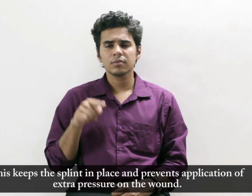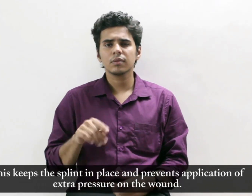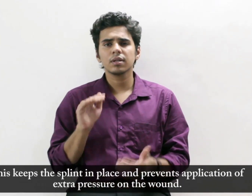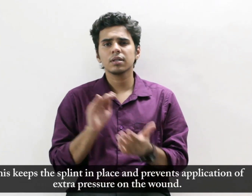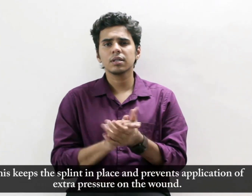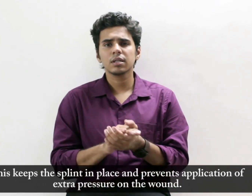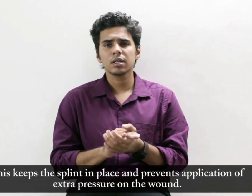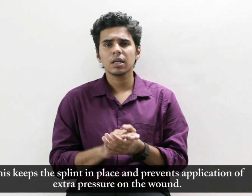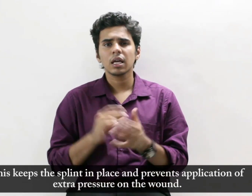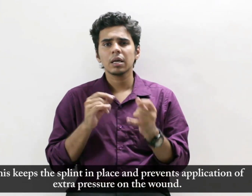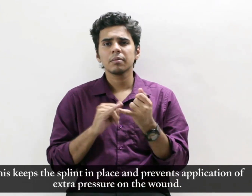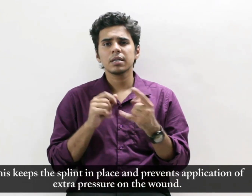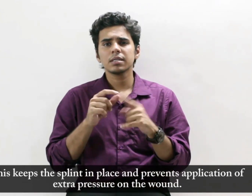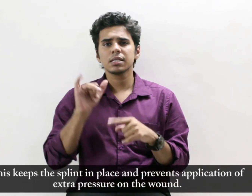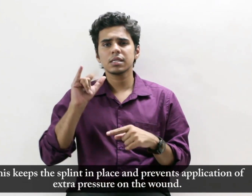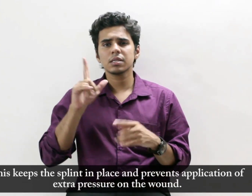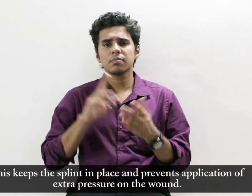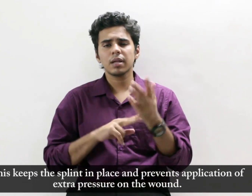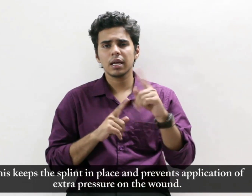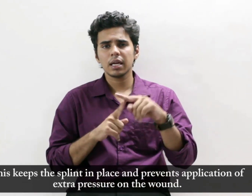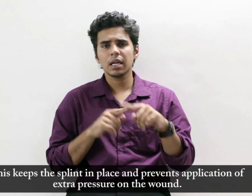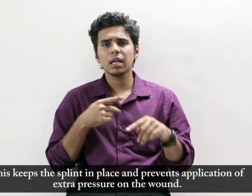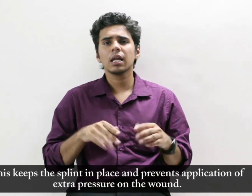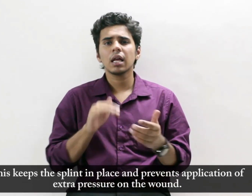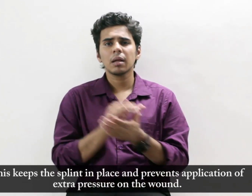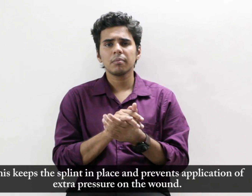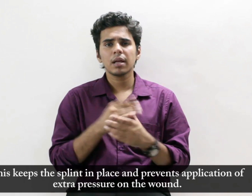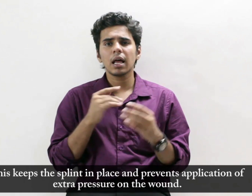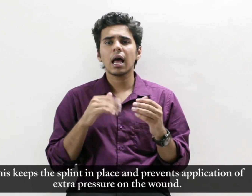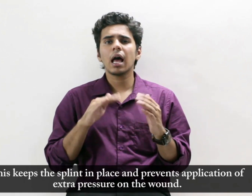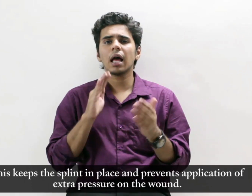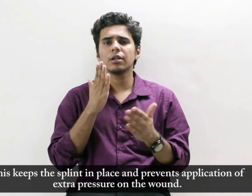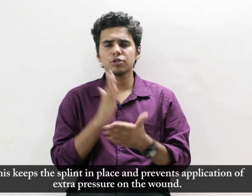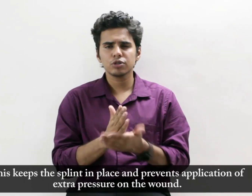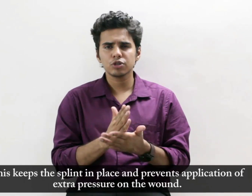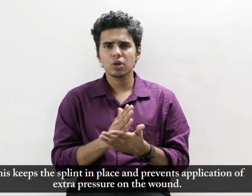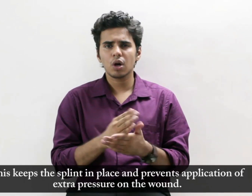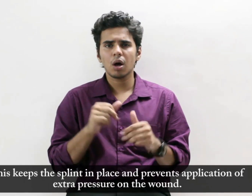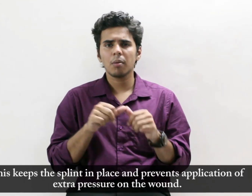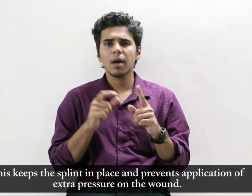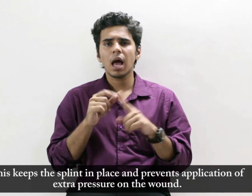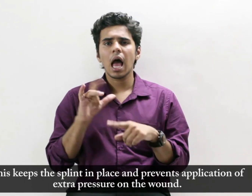This keeps the splint in place and prevents application of extra pressure on the wound.